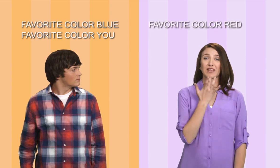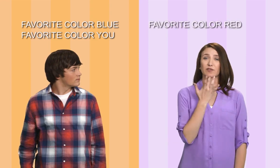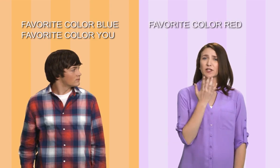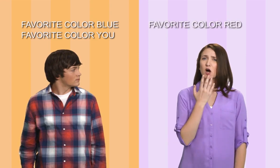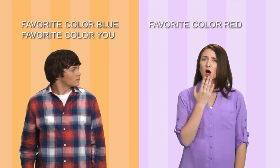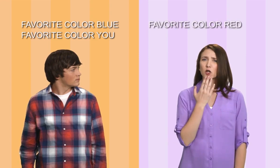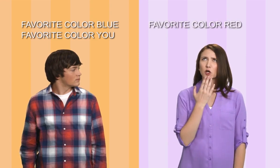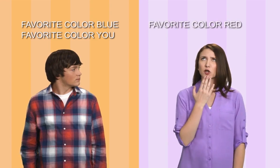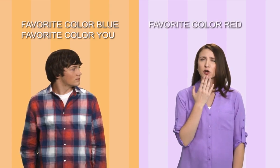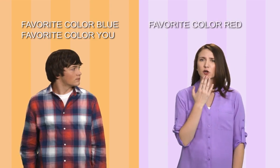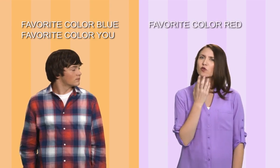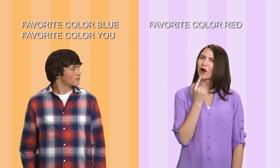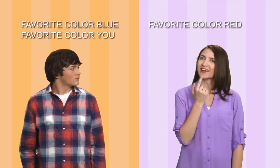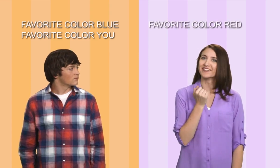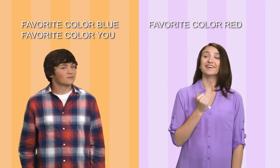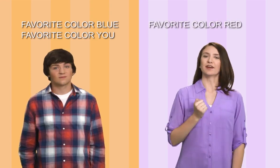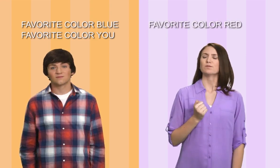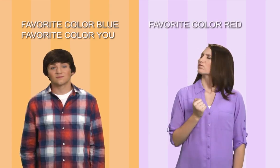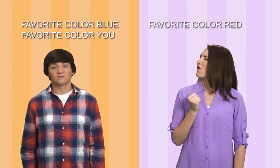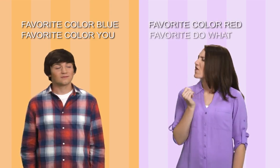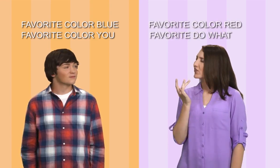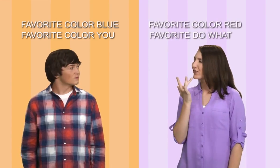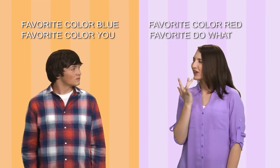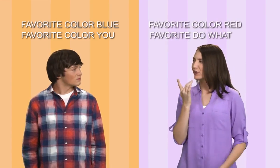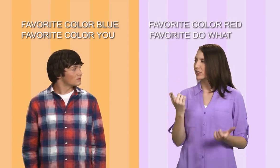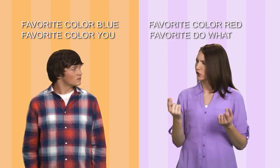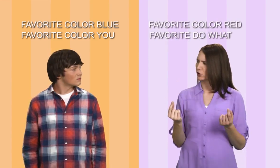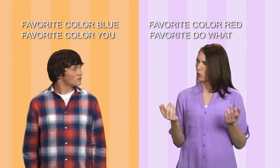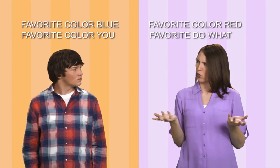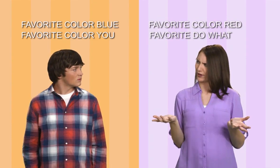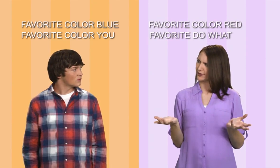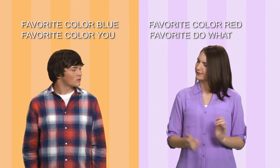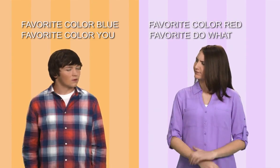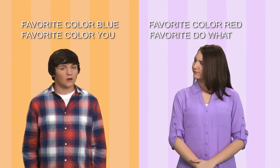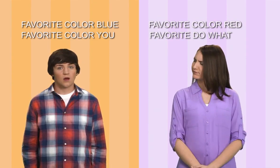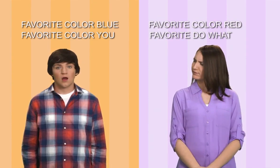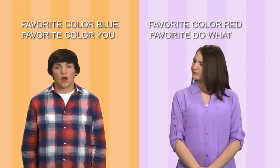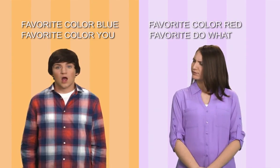Favorite color red. Favorite do what?